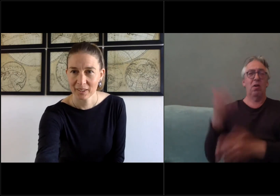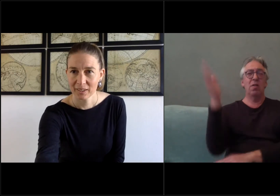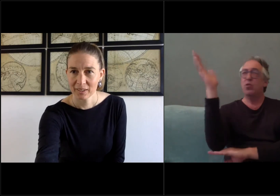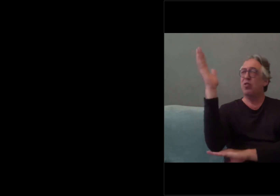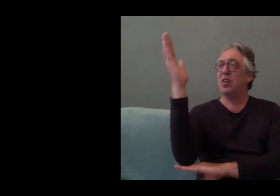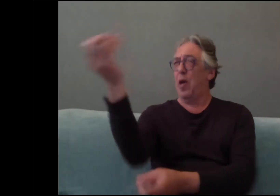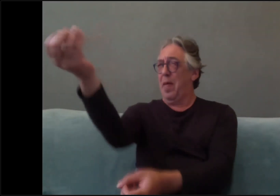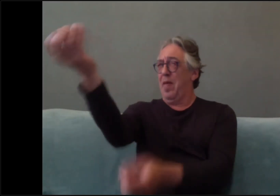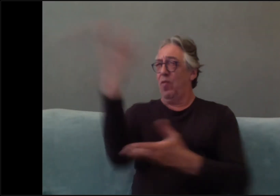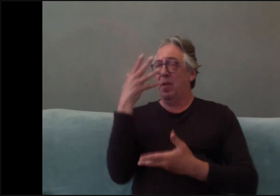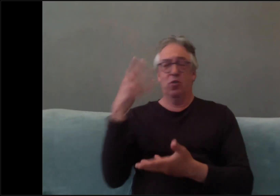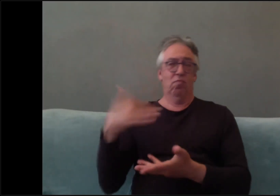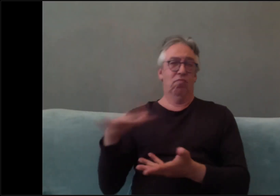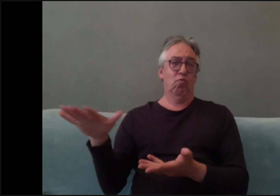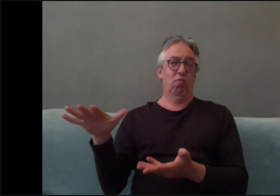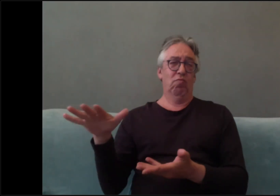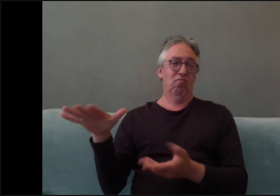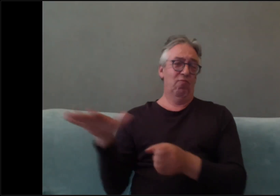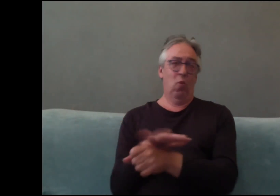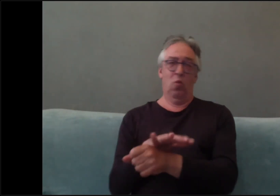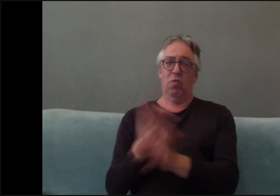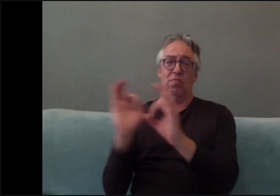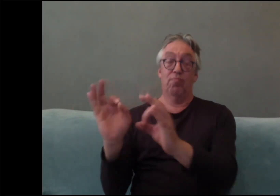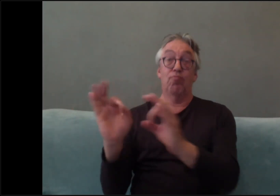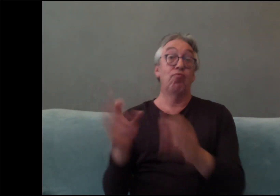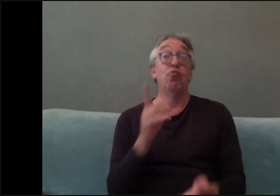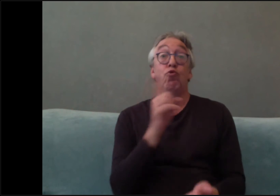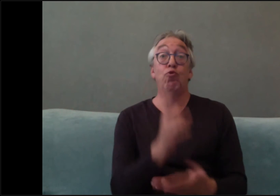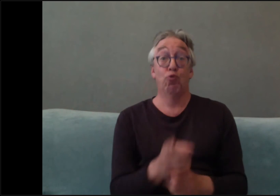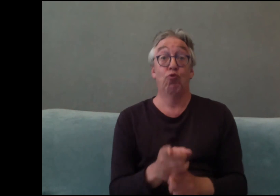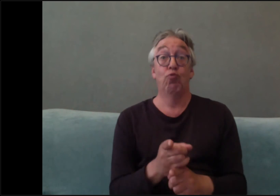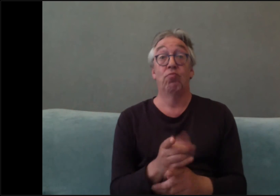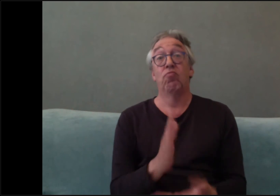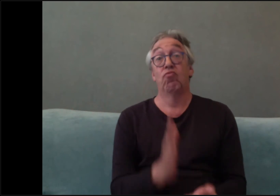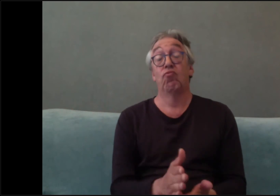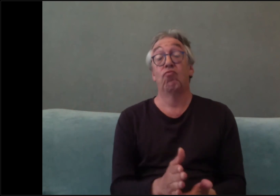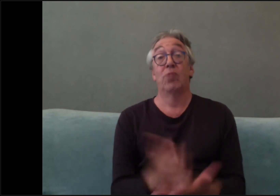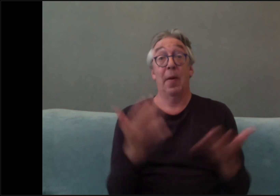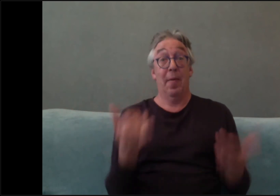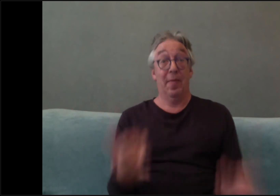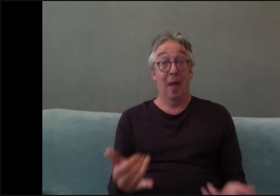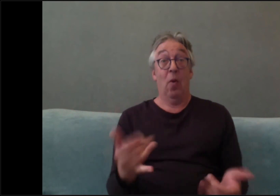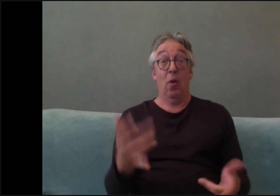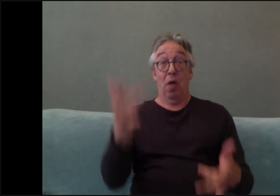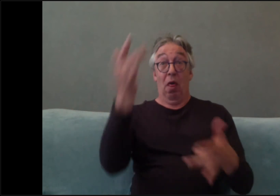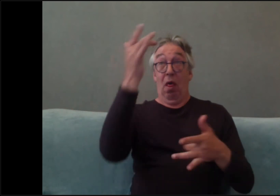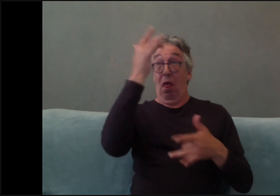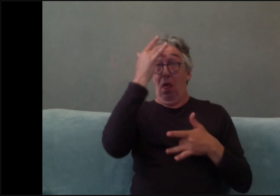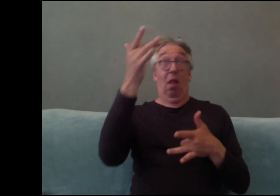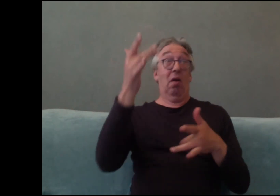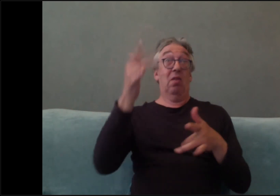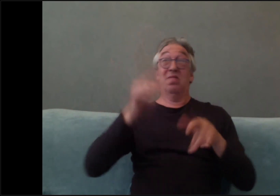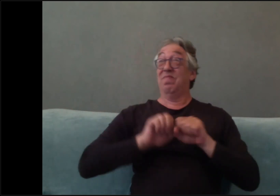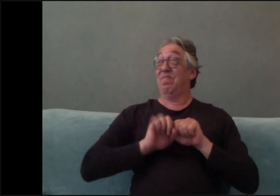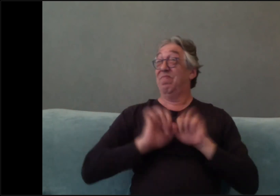Indeed, the current pandemic has really changed the entire situation with regards to poverty and social exclusion, especially